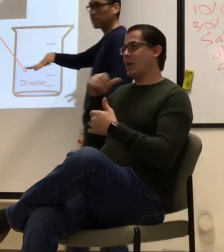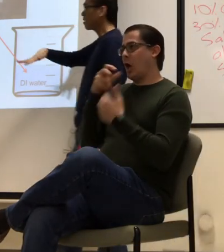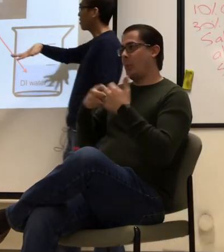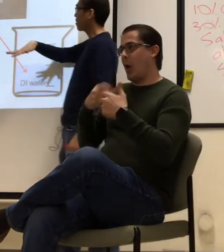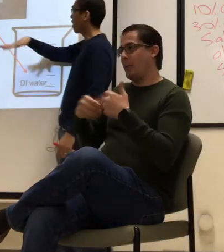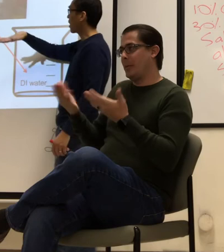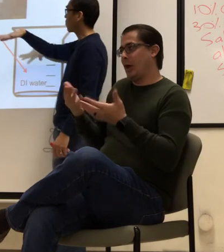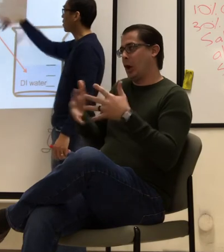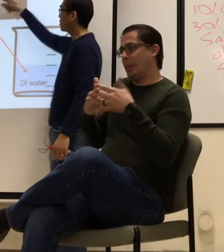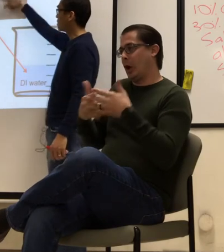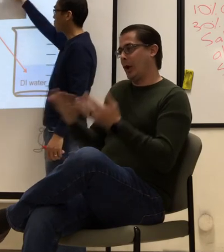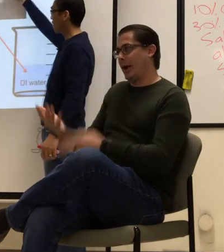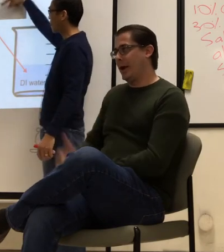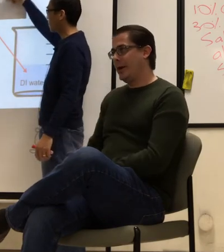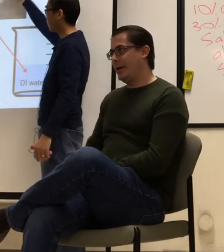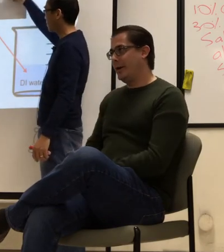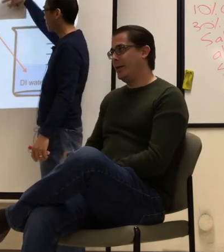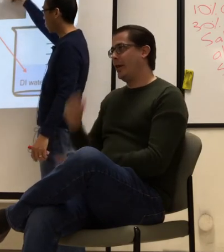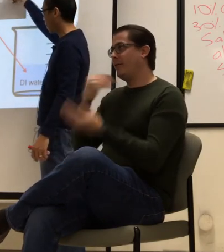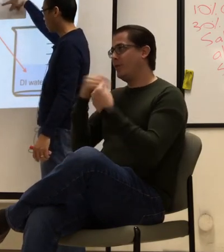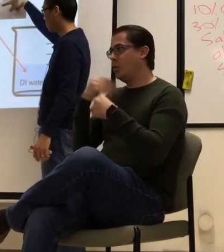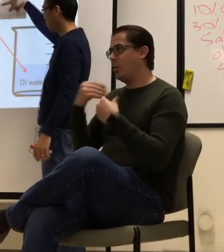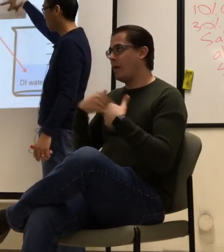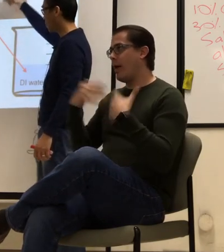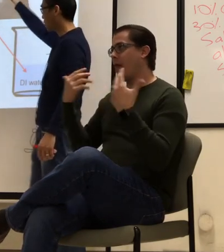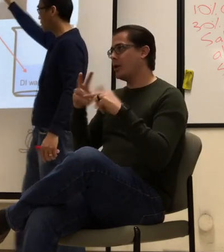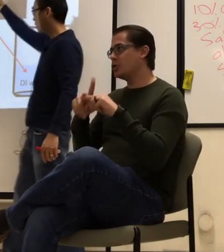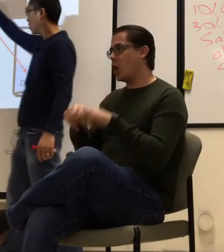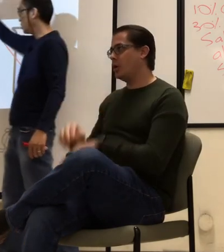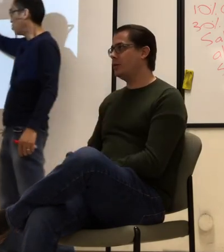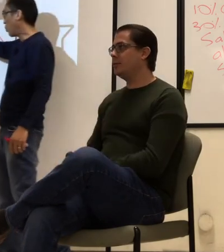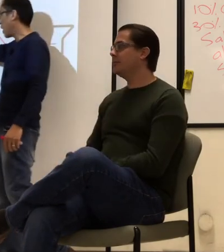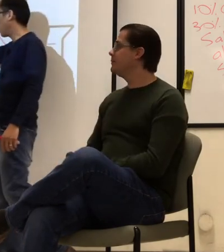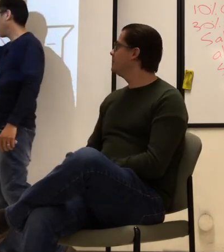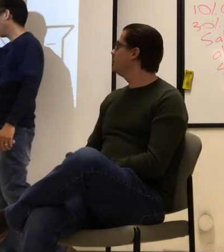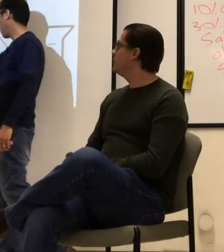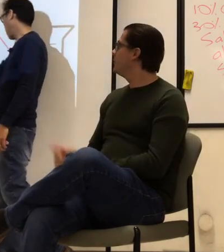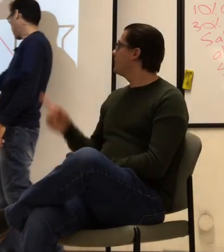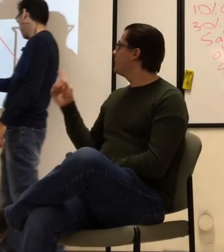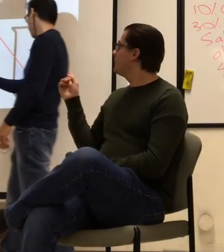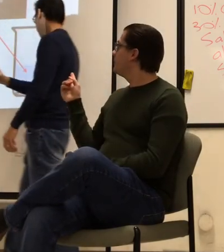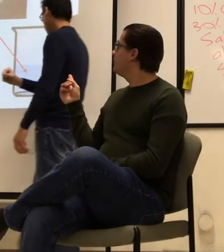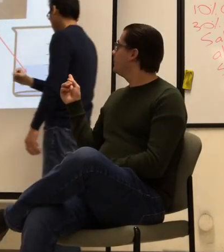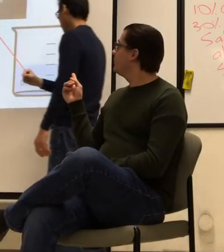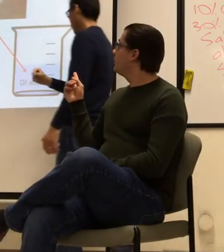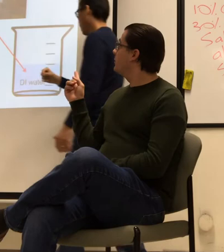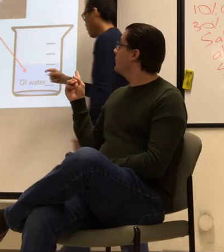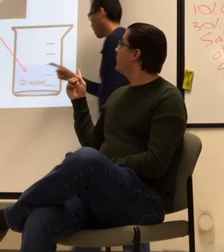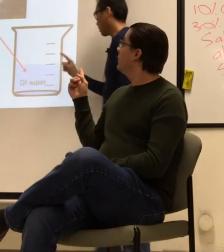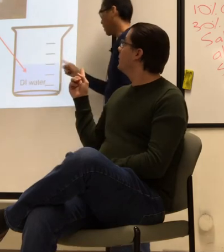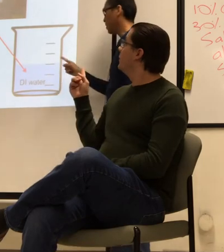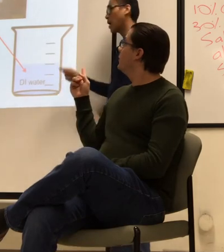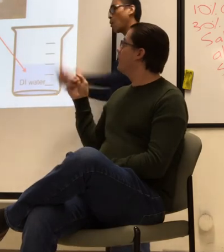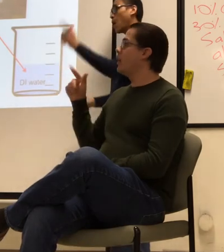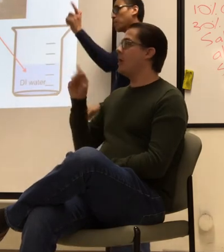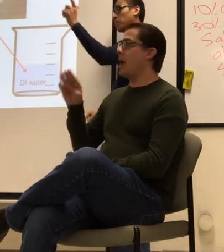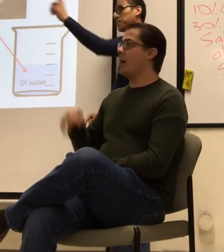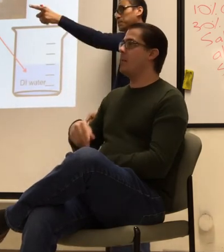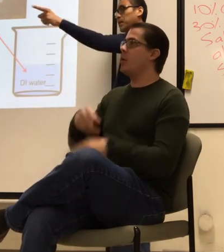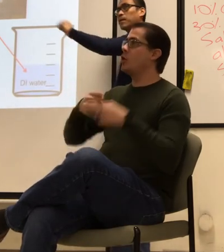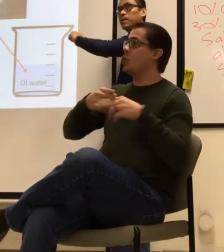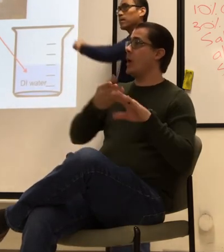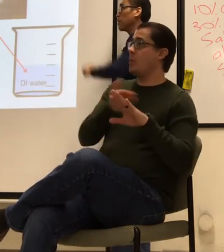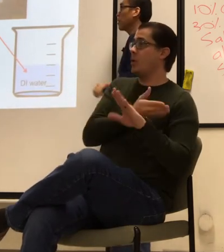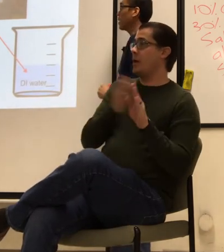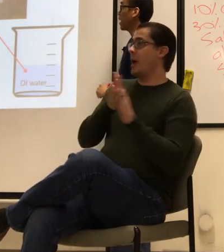sink. Right. One of these is weight. I can't remember if it's the white or the blue one. You can do weight, pre and post. Get BI water from